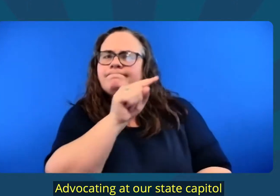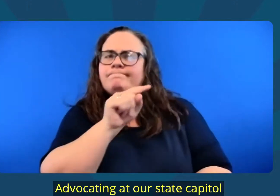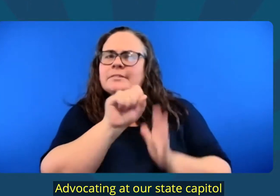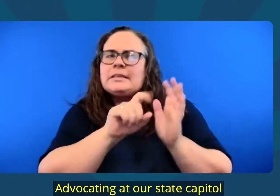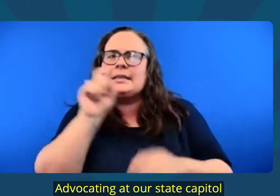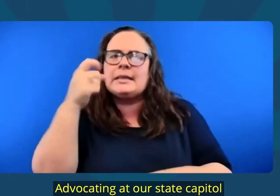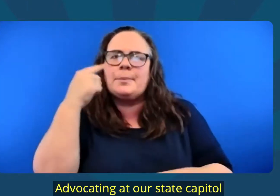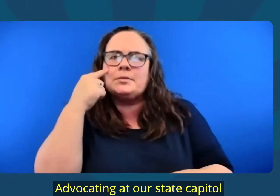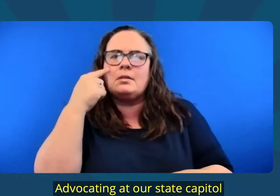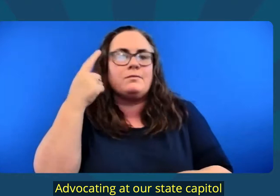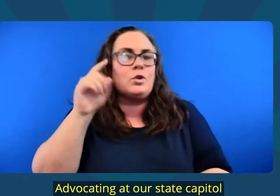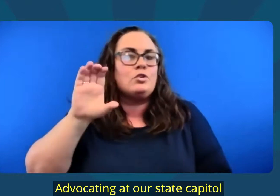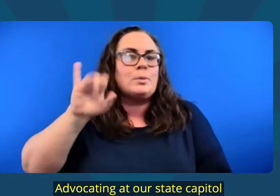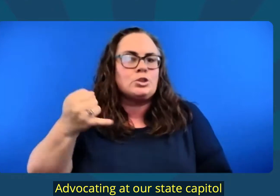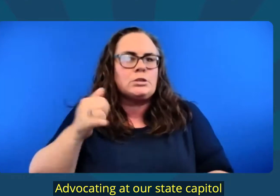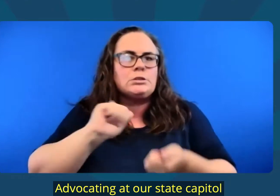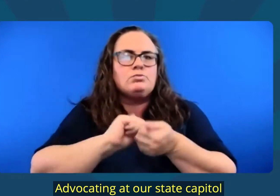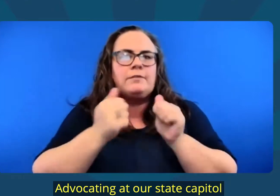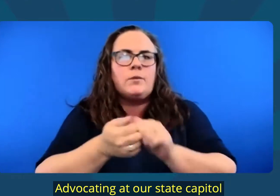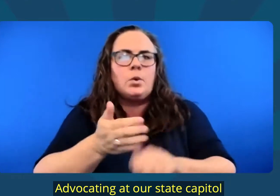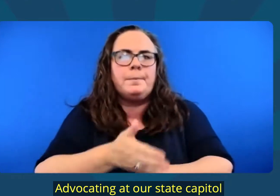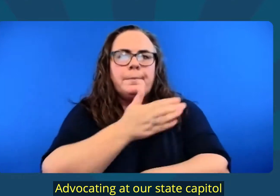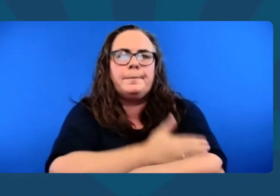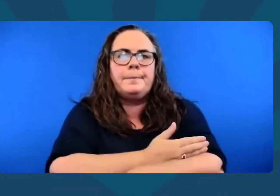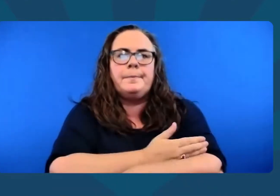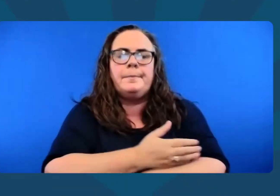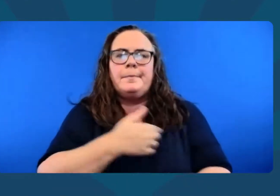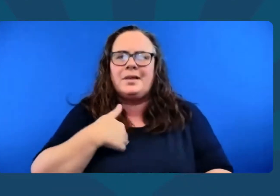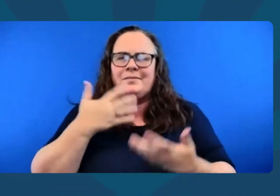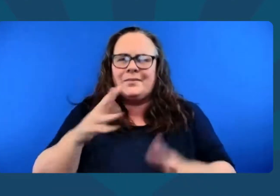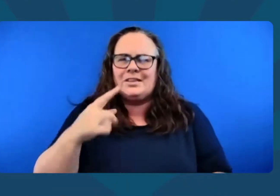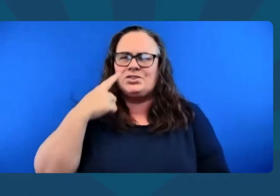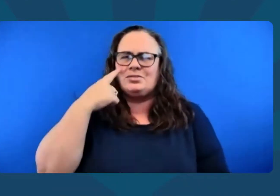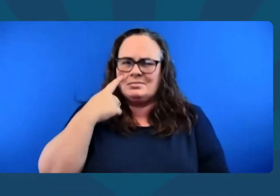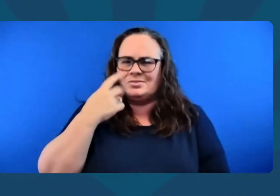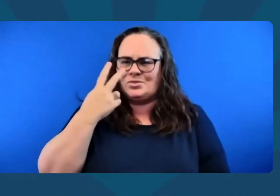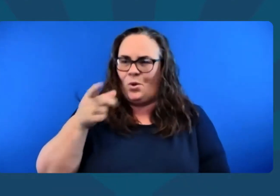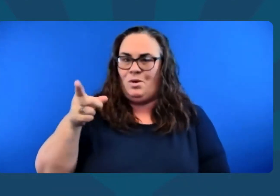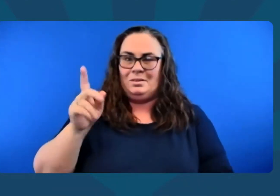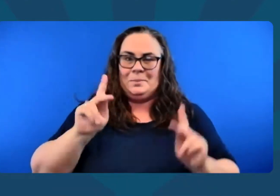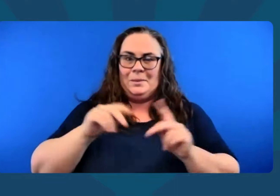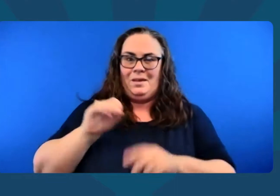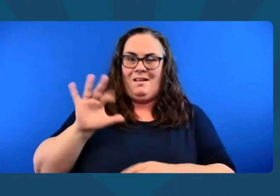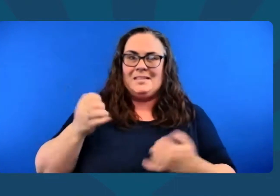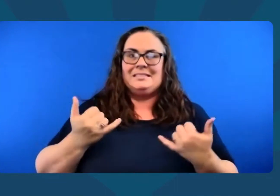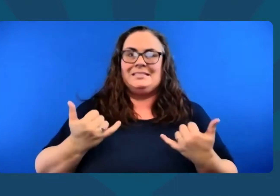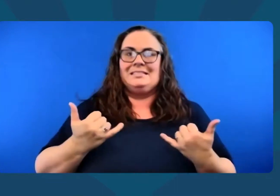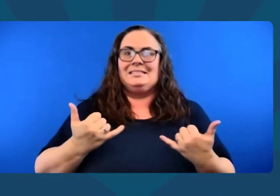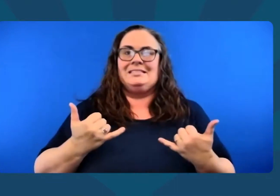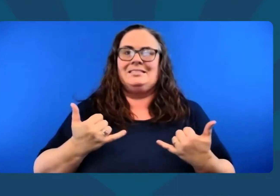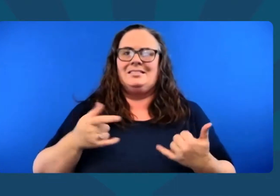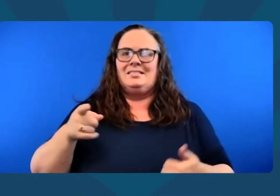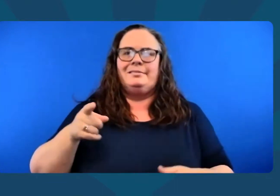advocating at our state capitol for criminal justice reform. I saw firsthand our incumbents decline